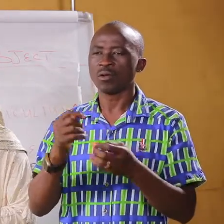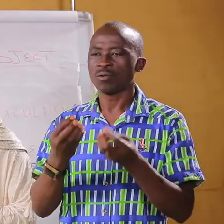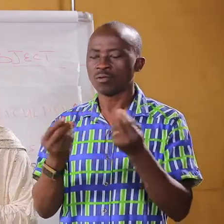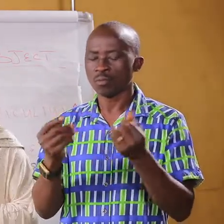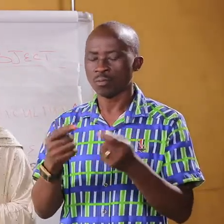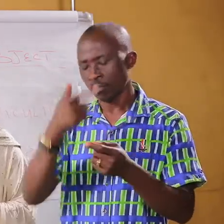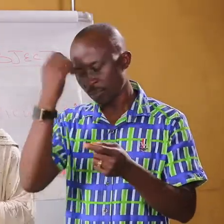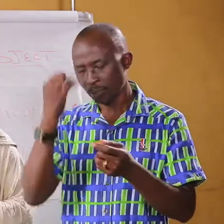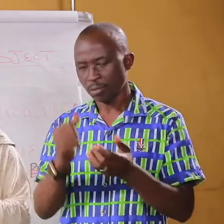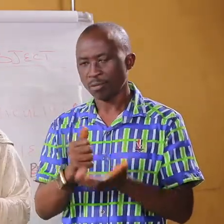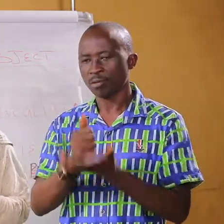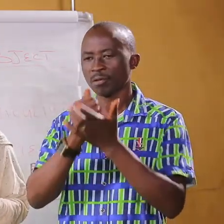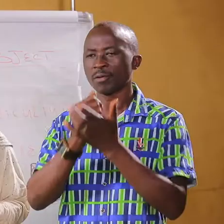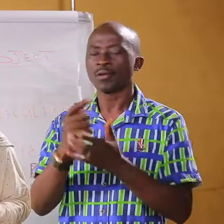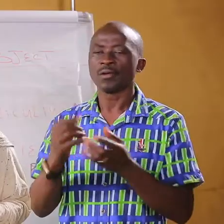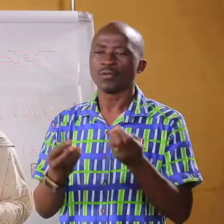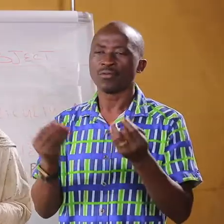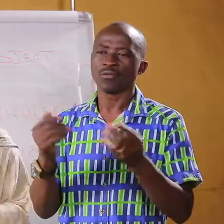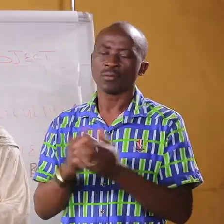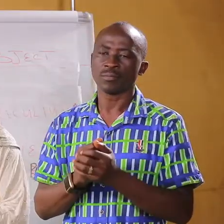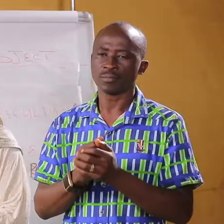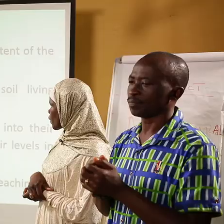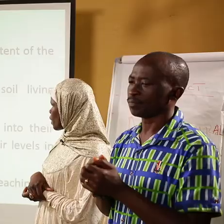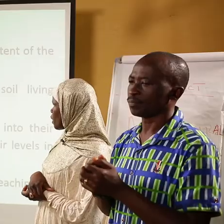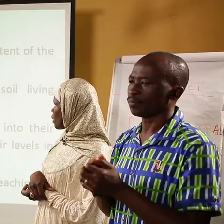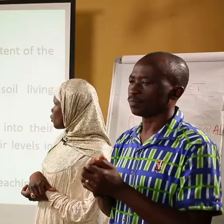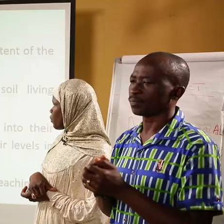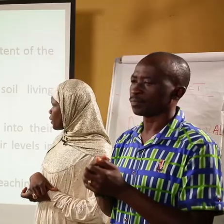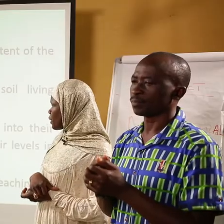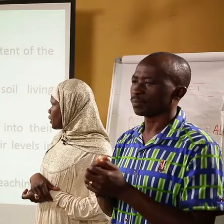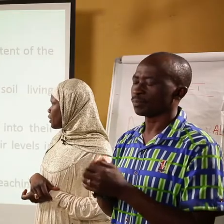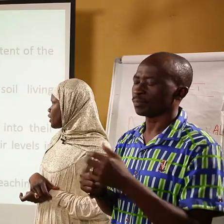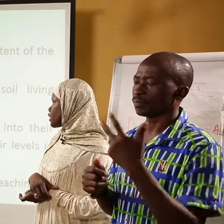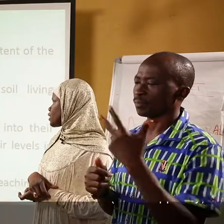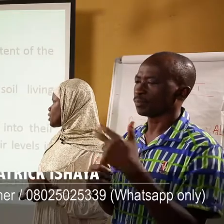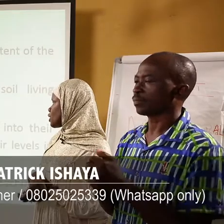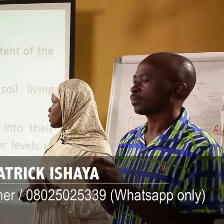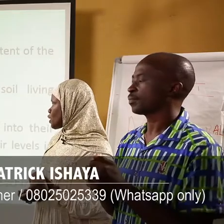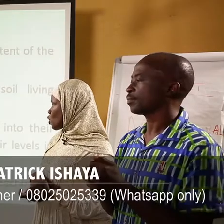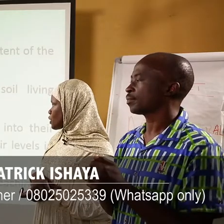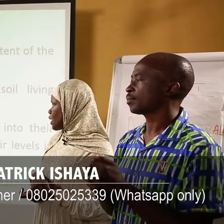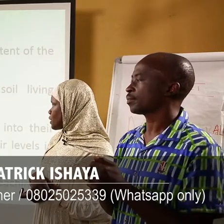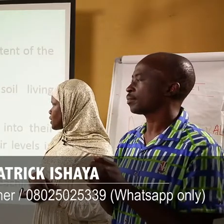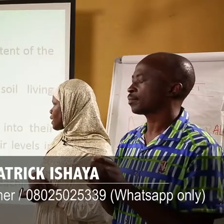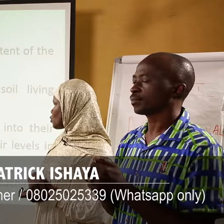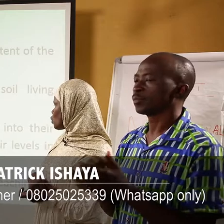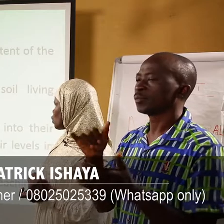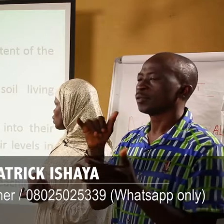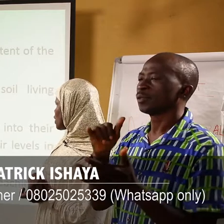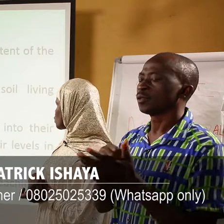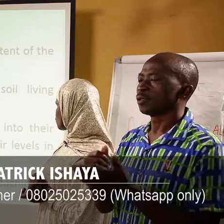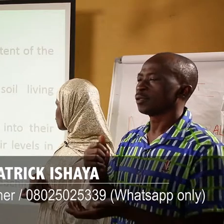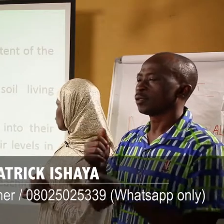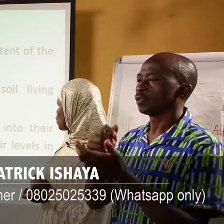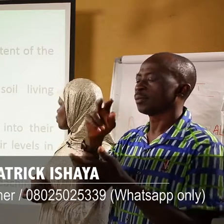they help or they assist in the composition. Number three, it oxidizes